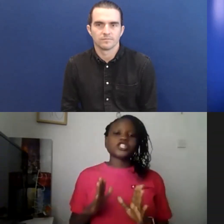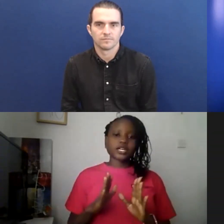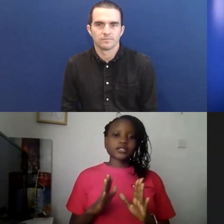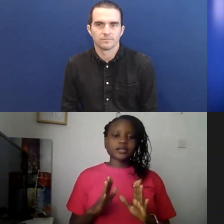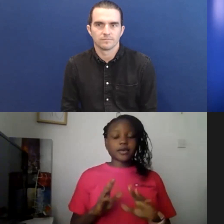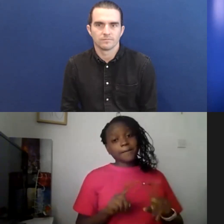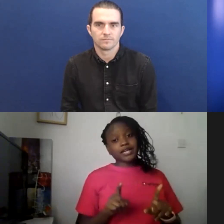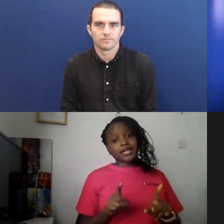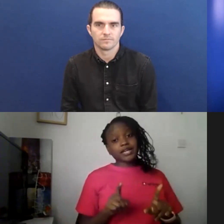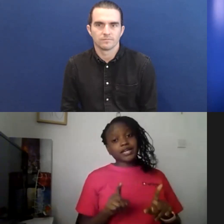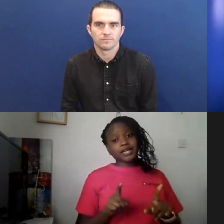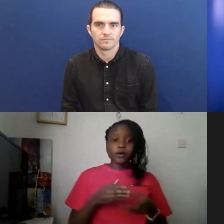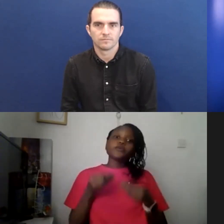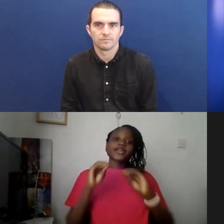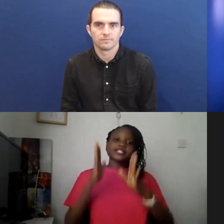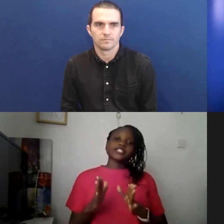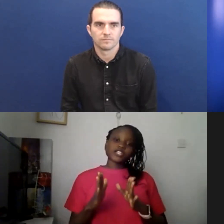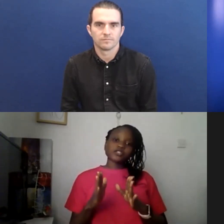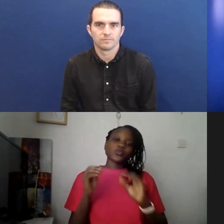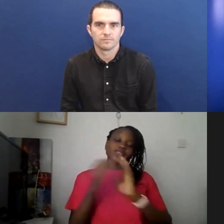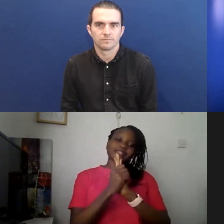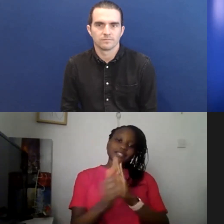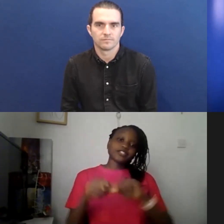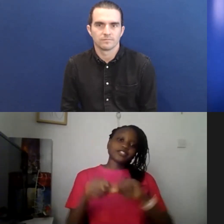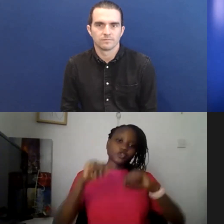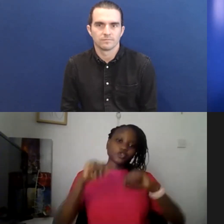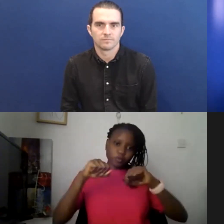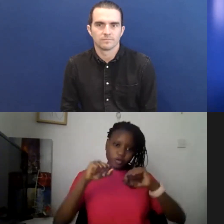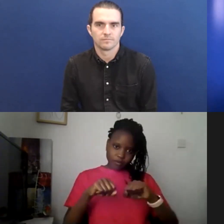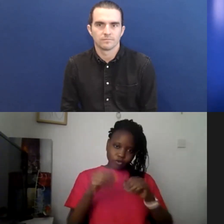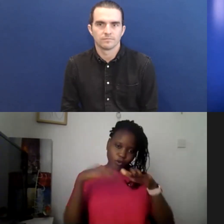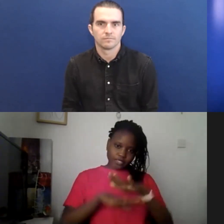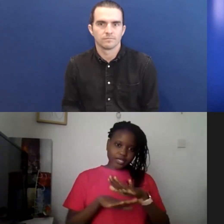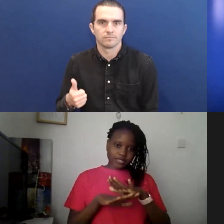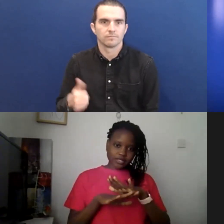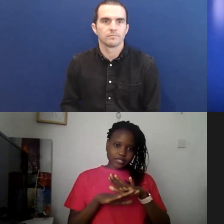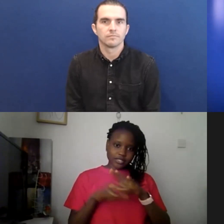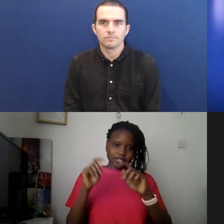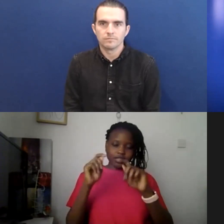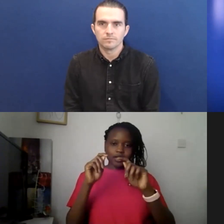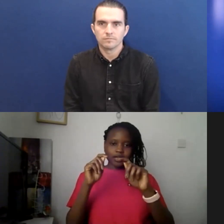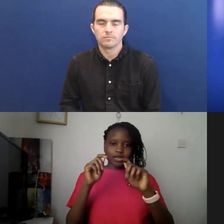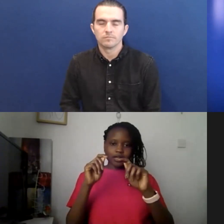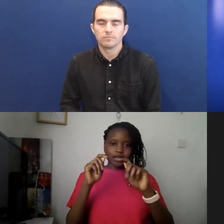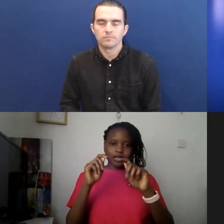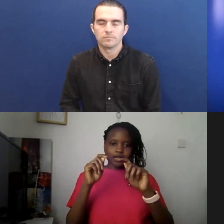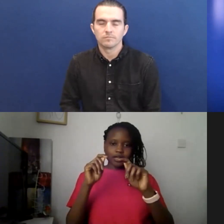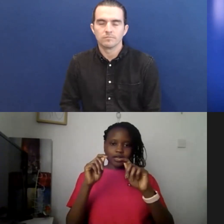actually providing teachers with the skills to be able to access the technology and